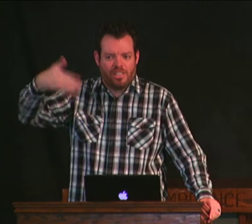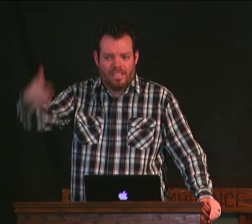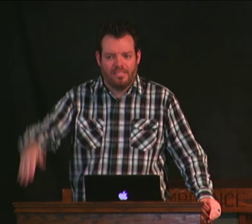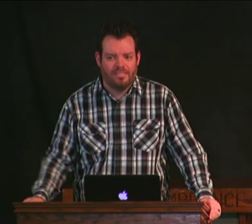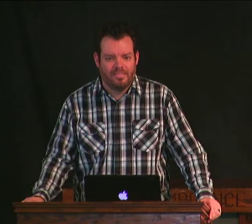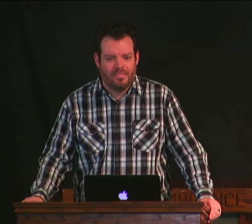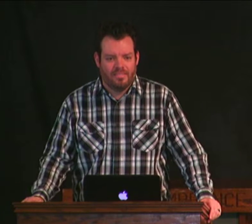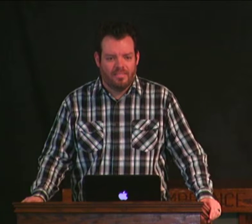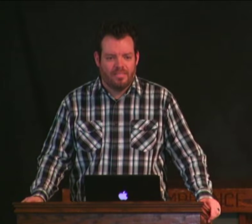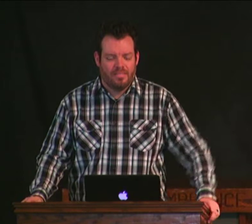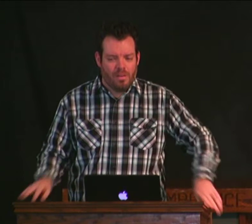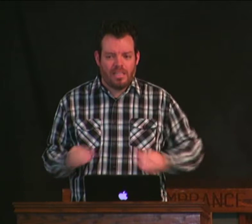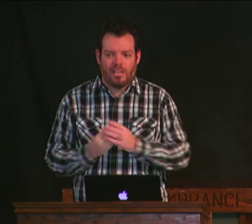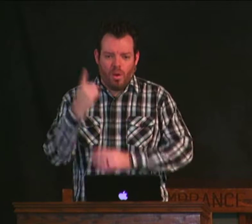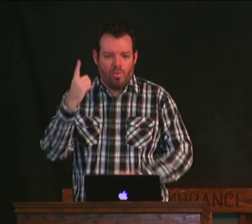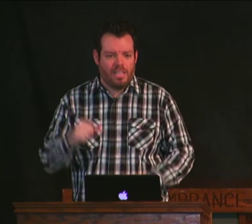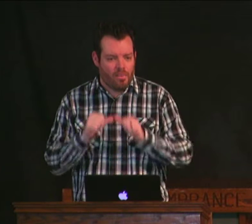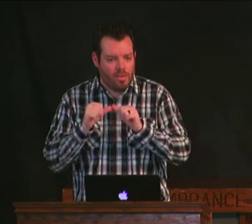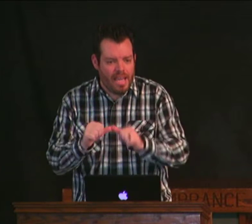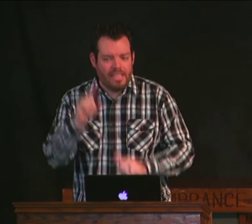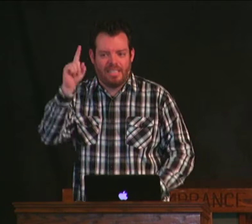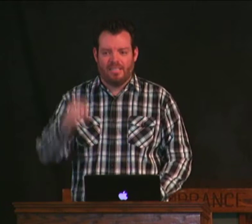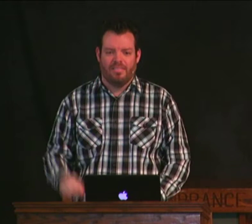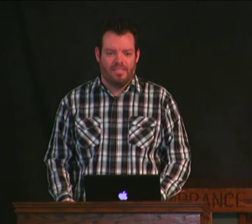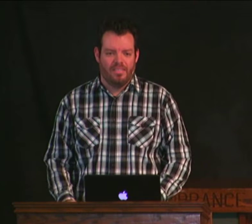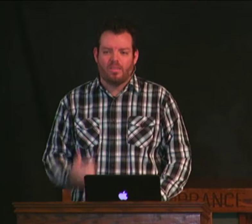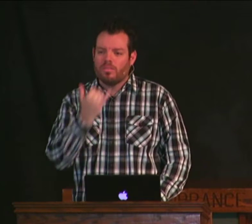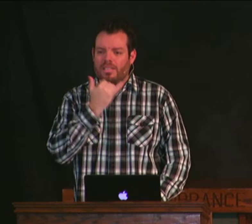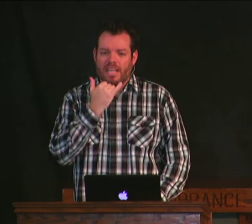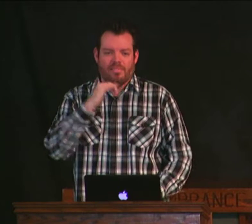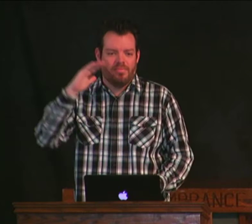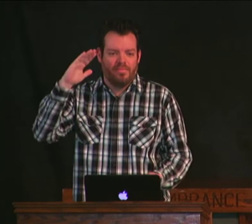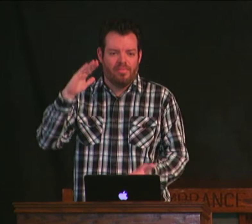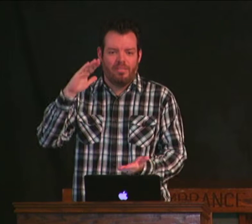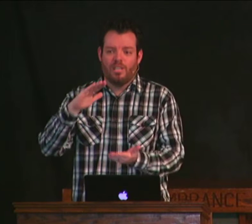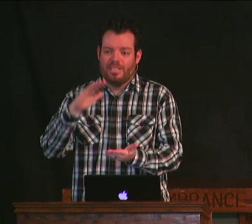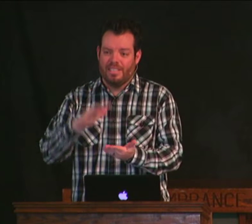occasionally. But as I grow in him and I remain in him, those mistakes decrease.